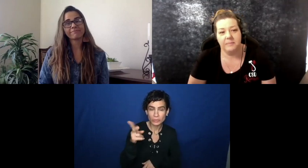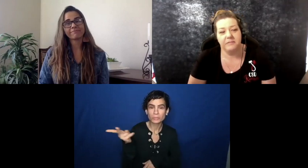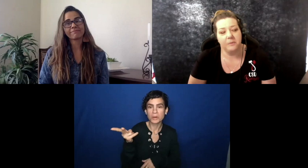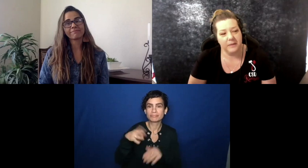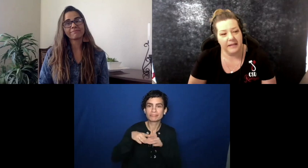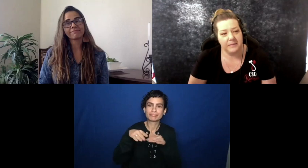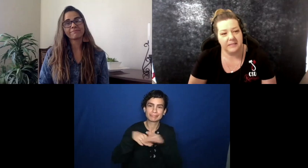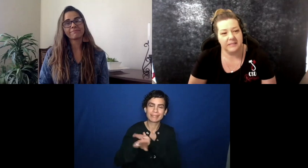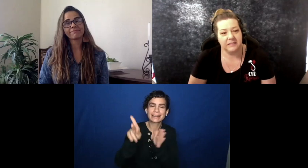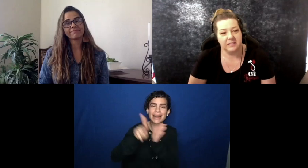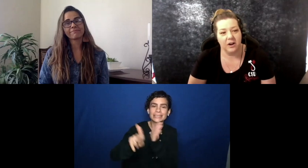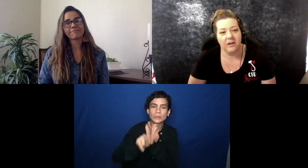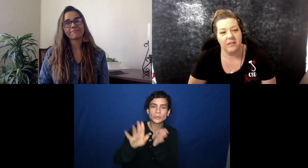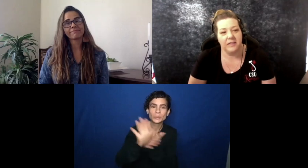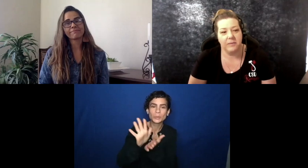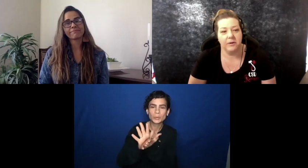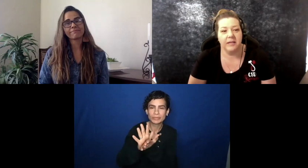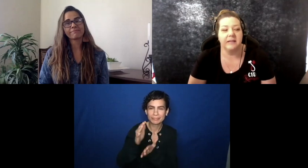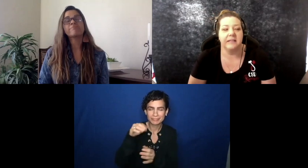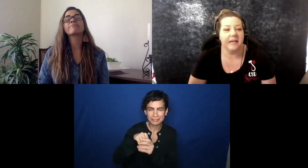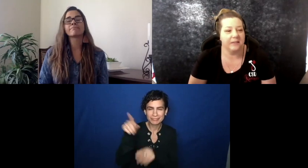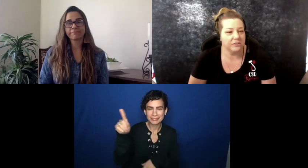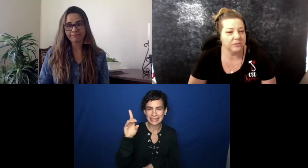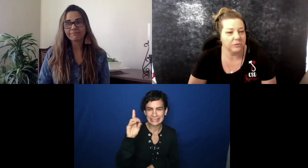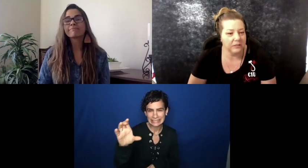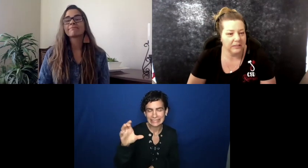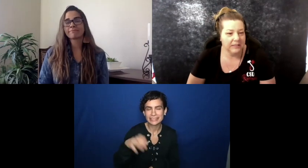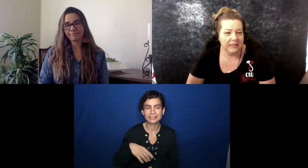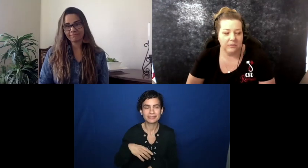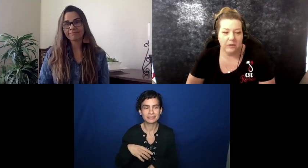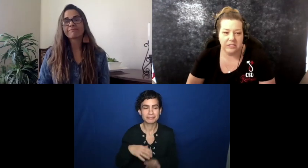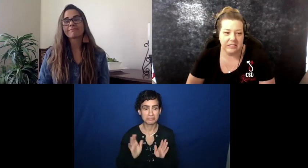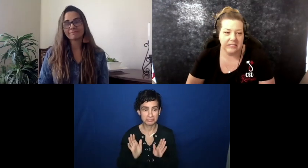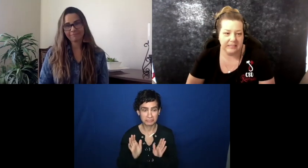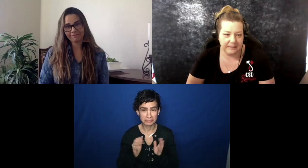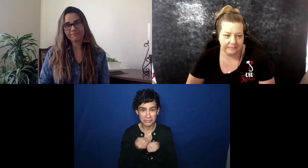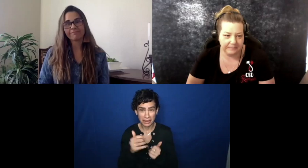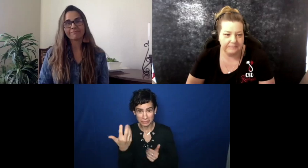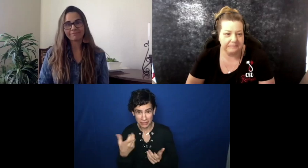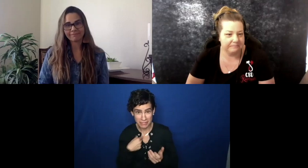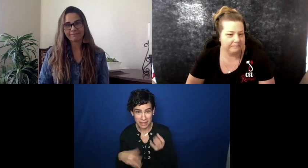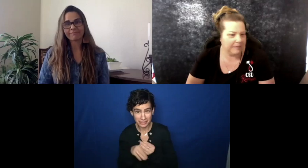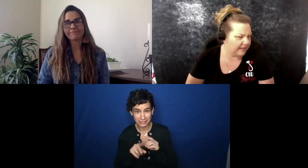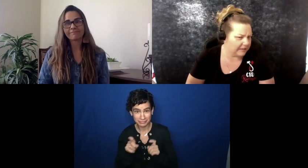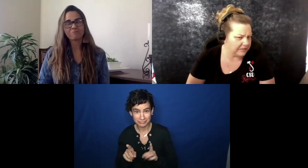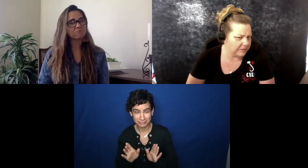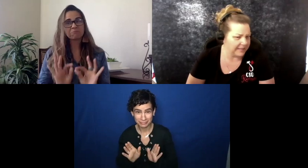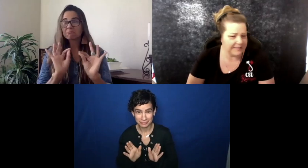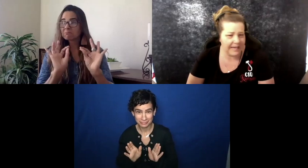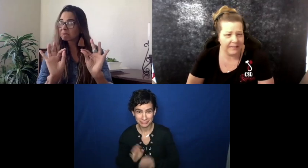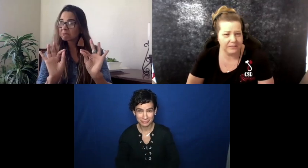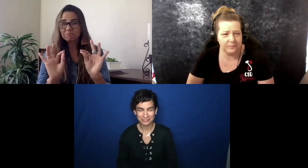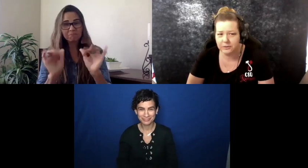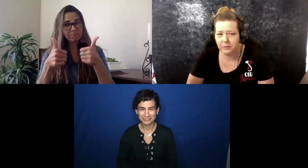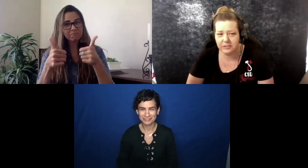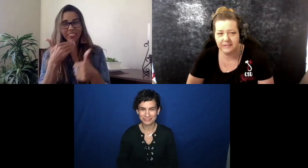And before they came into CSDR, they were in the Kendall School in Washington, D.C. Anything else you want me to